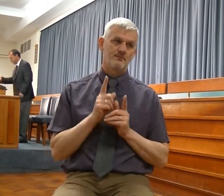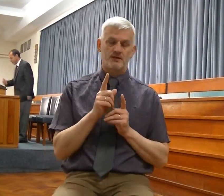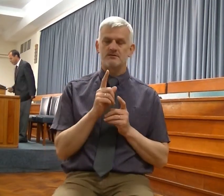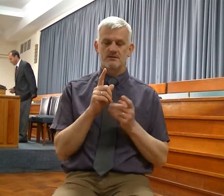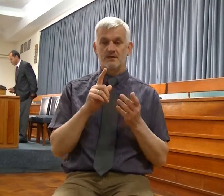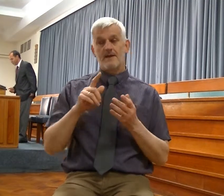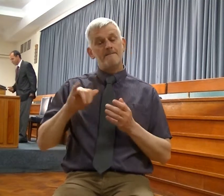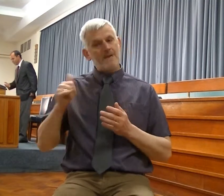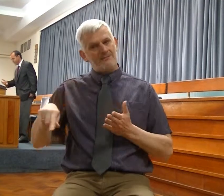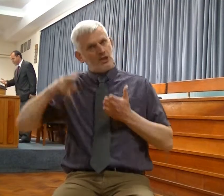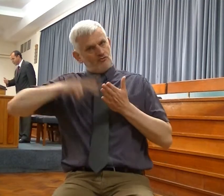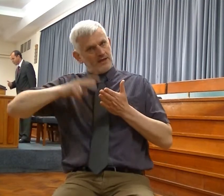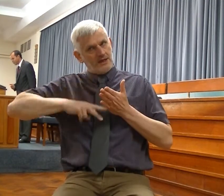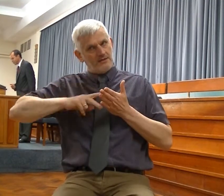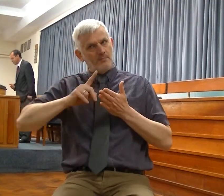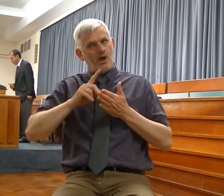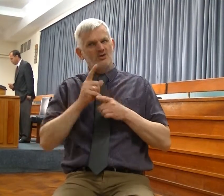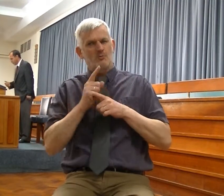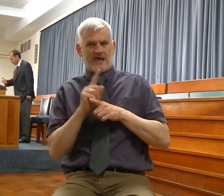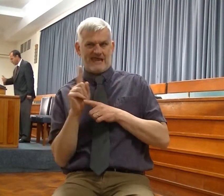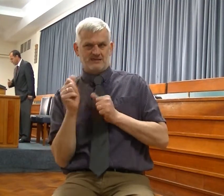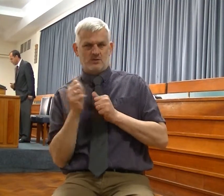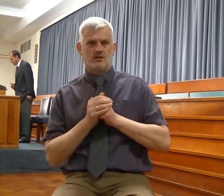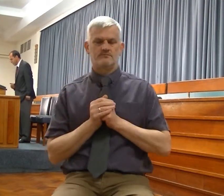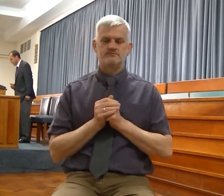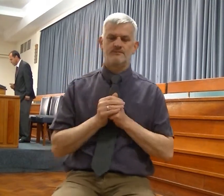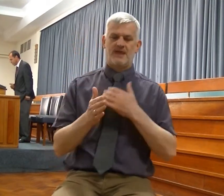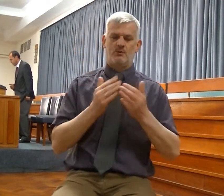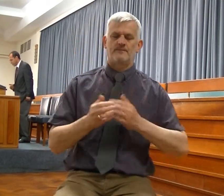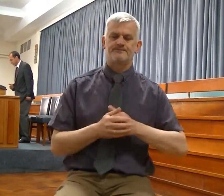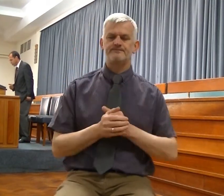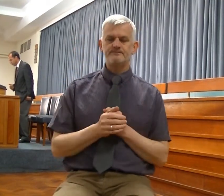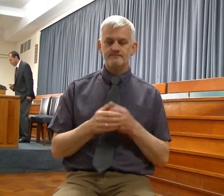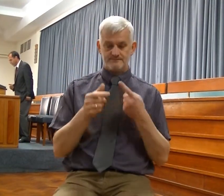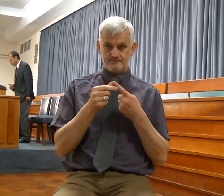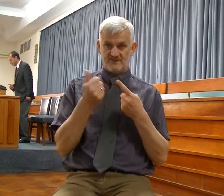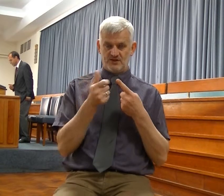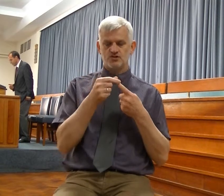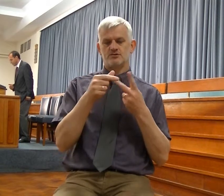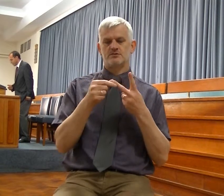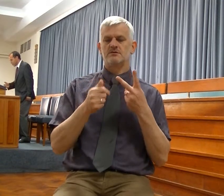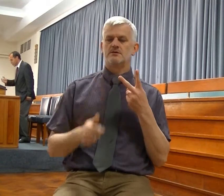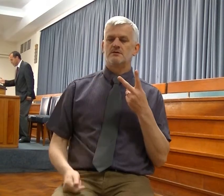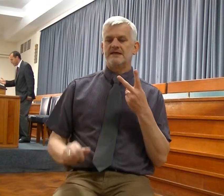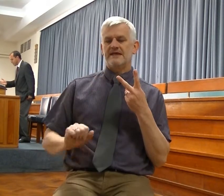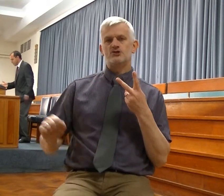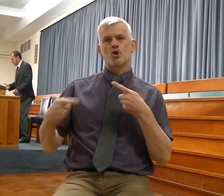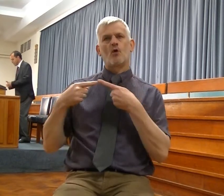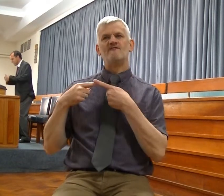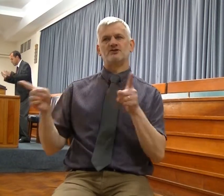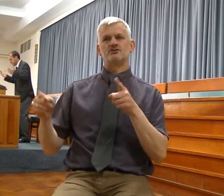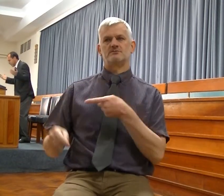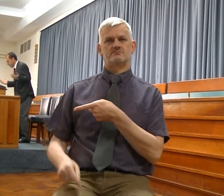Jesus Christ. Oh, we must move on. Now we come to his confession, because really there is much we could have added there. So